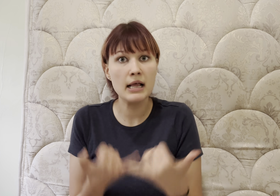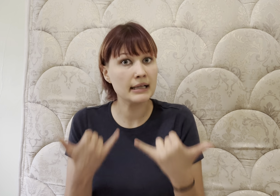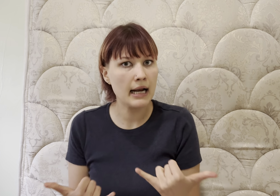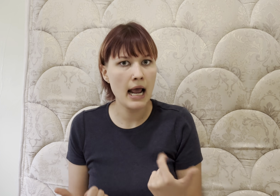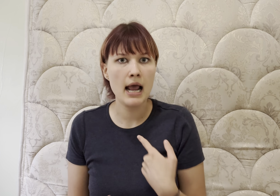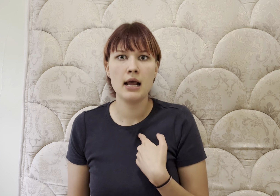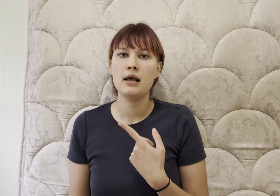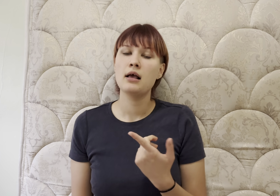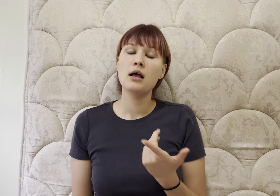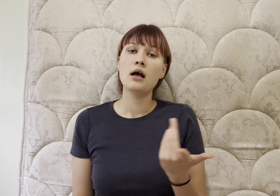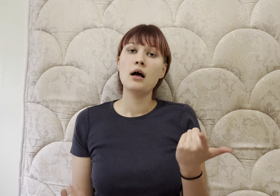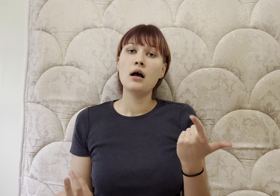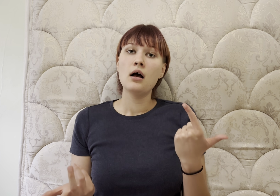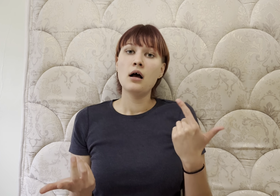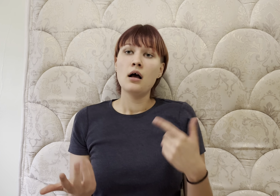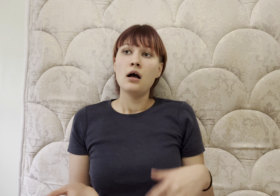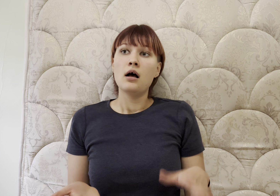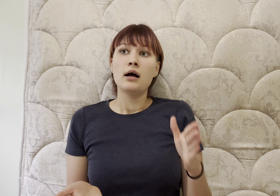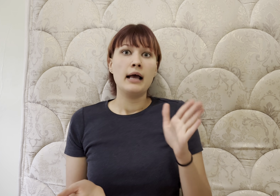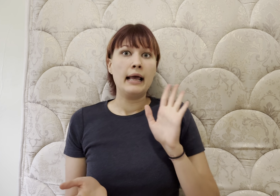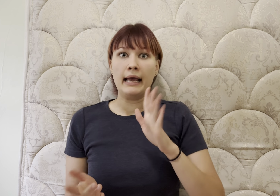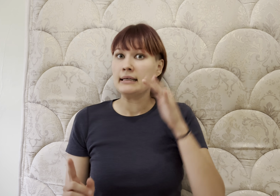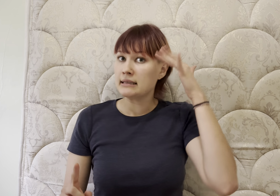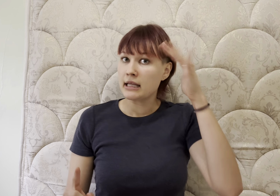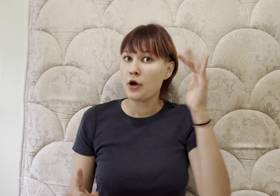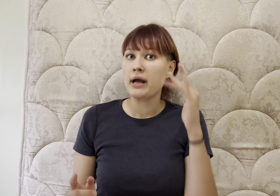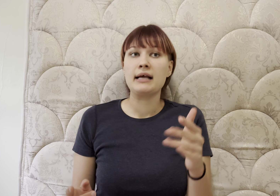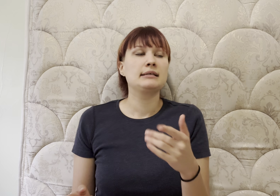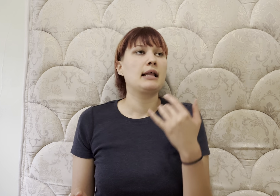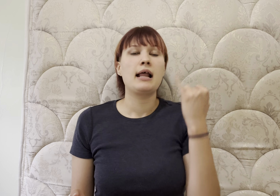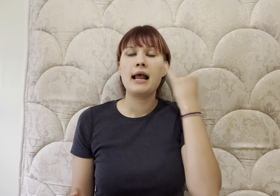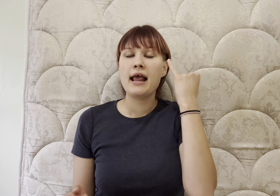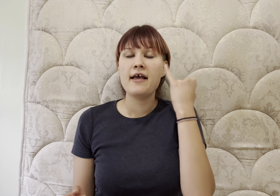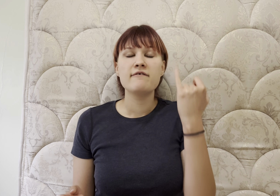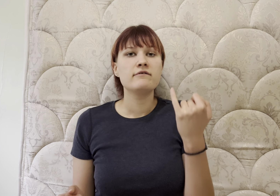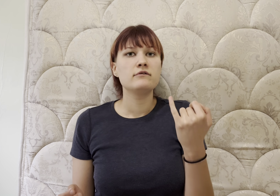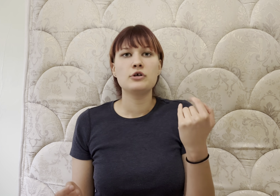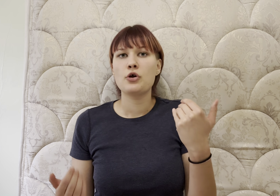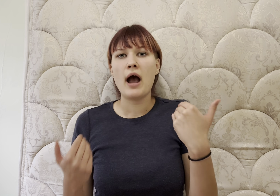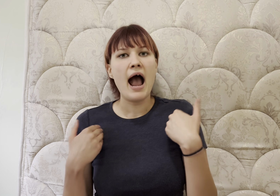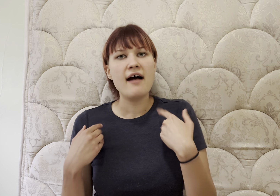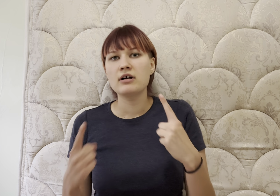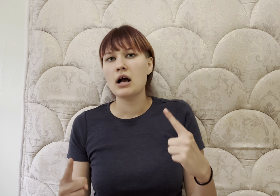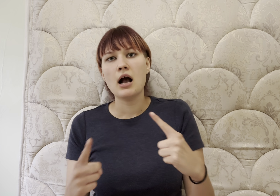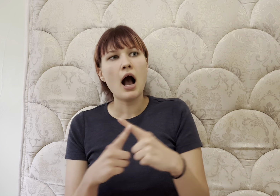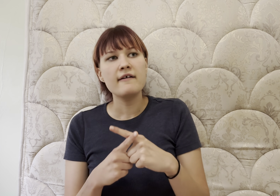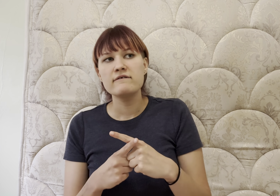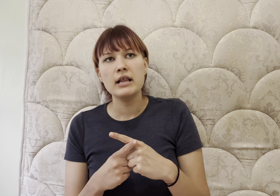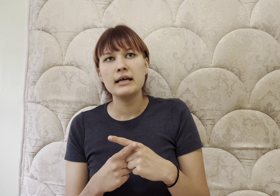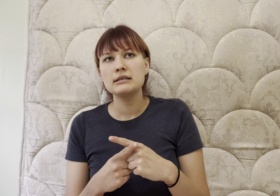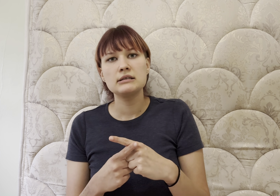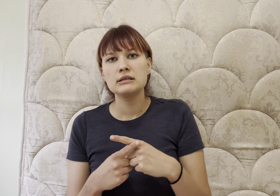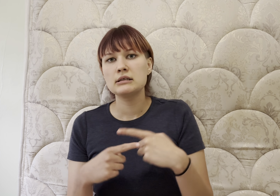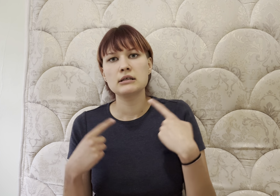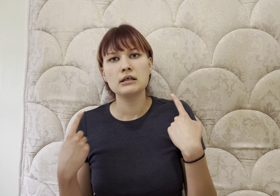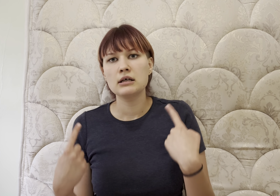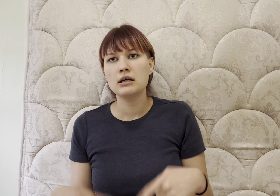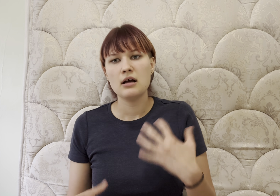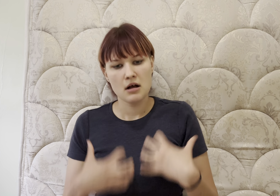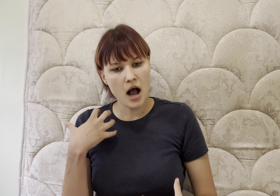conflict from the past, that you can work on that conflict now and have better relationships in the future. And as you may remember, the